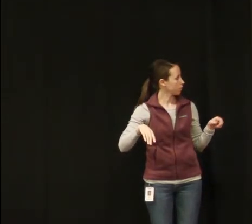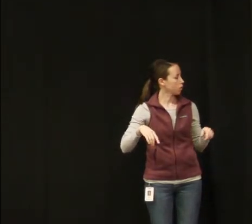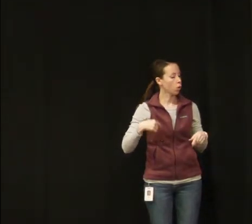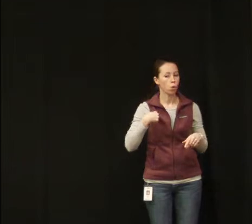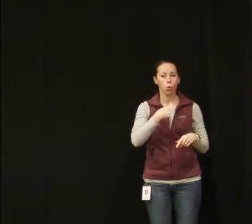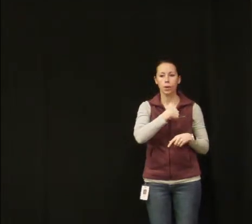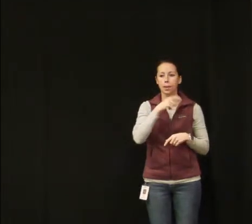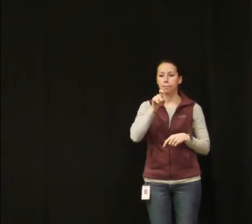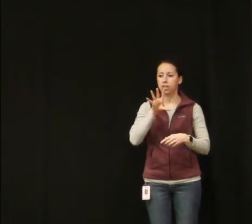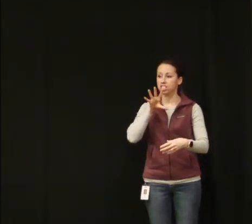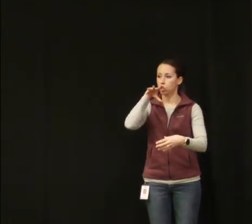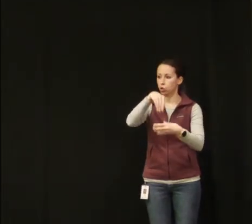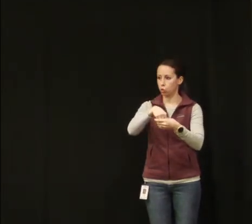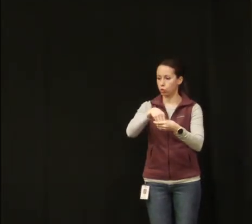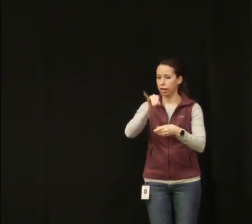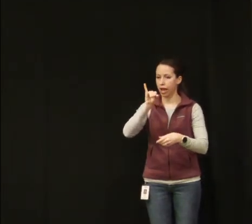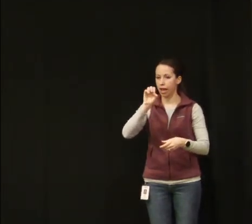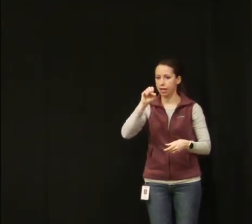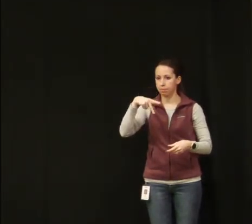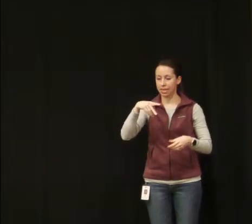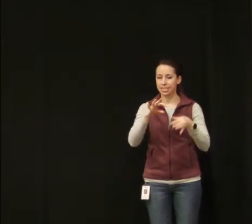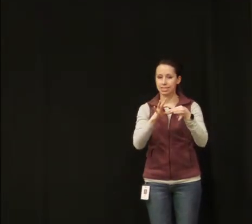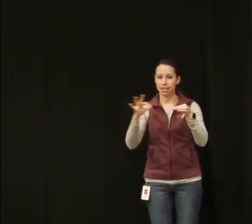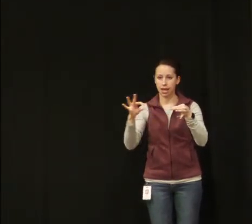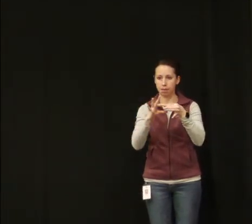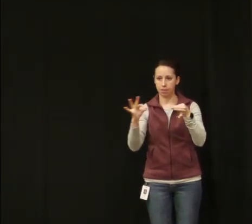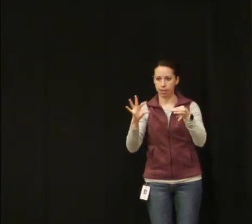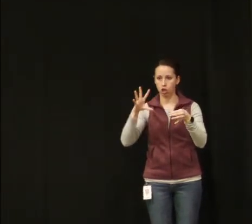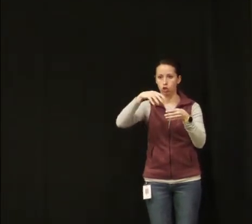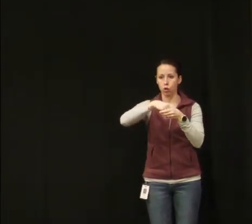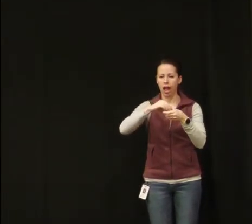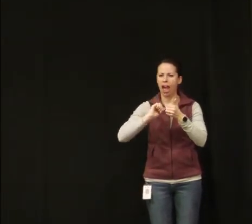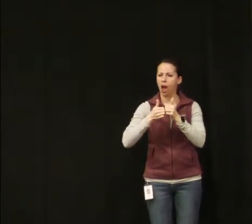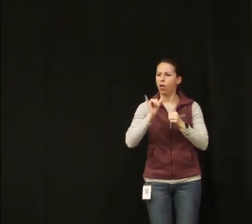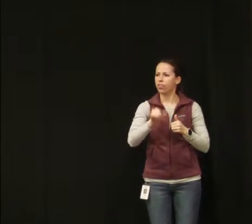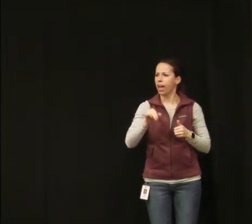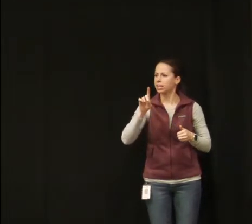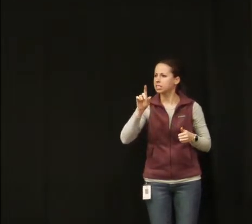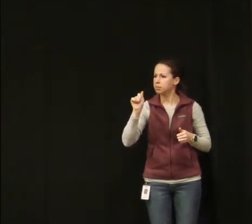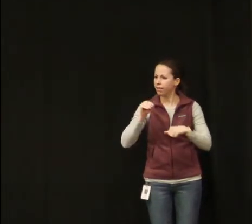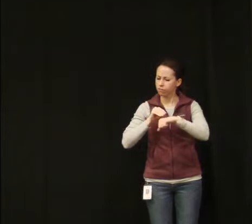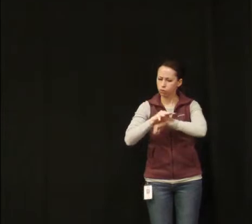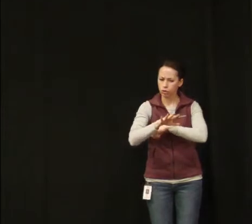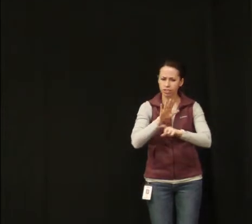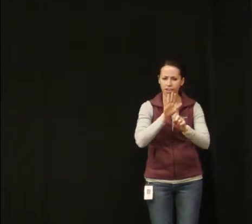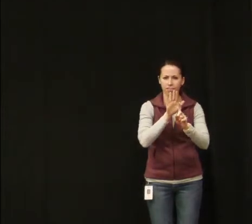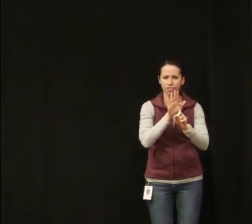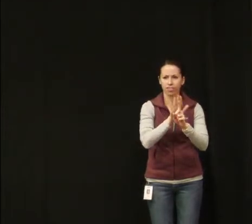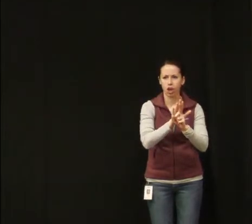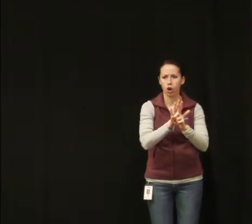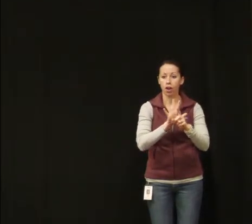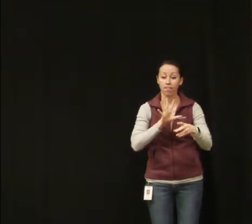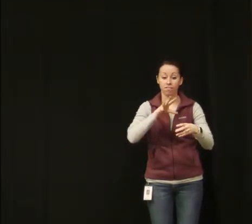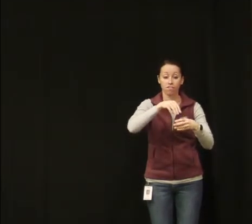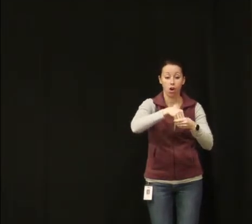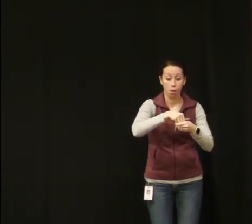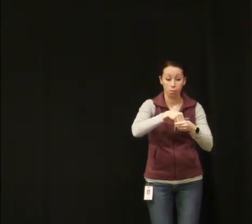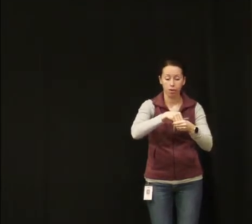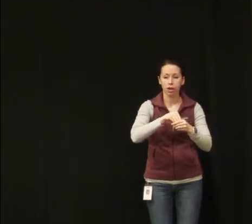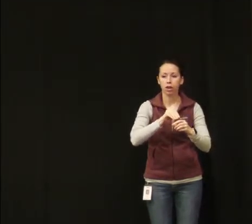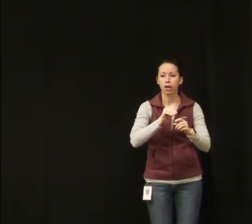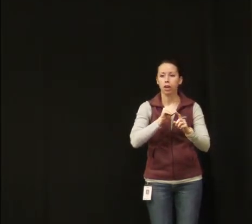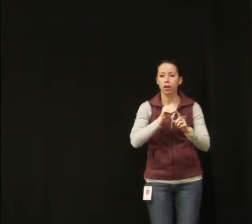in the IEP a statement including how the disability affects the child's involvement and progress in the general